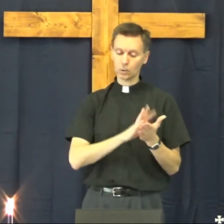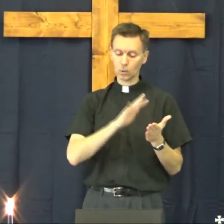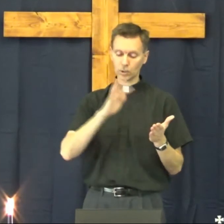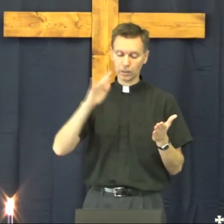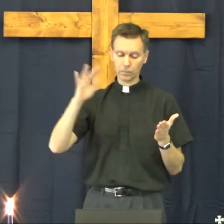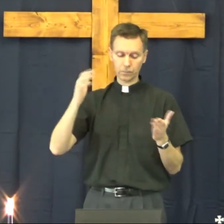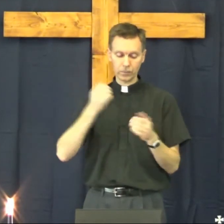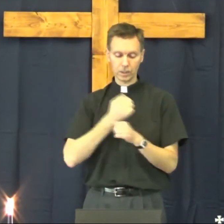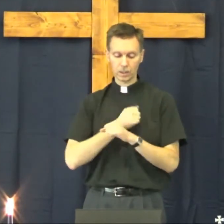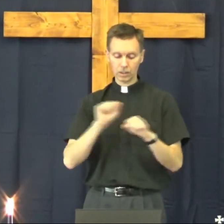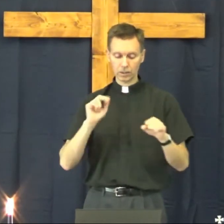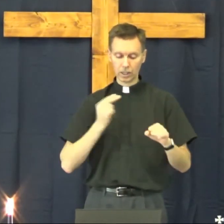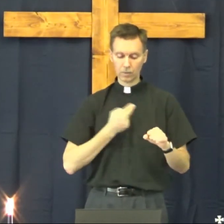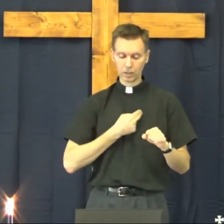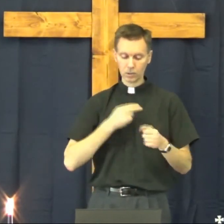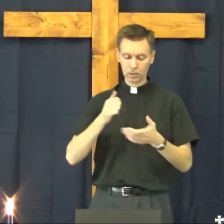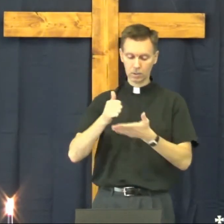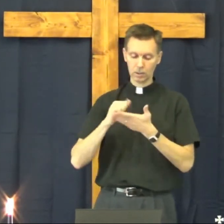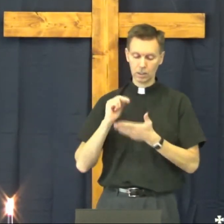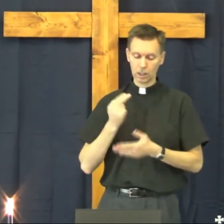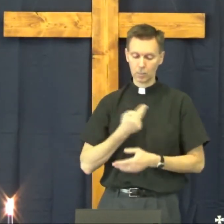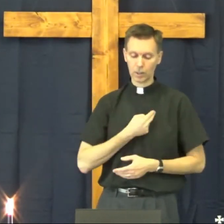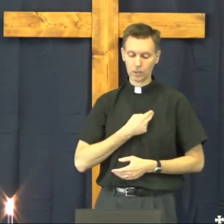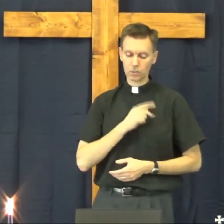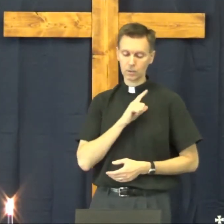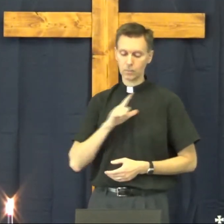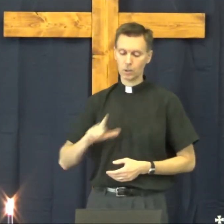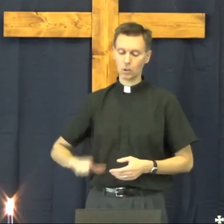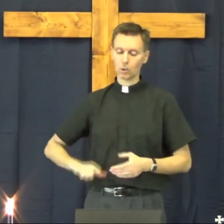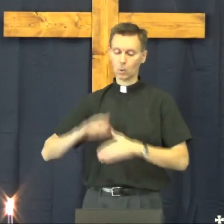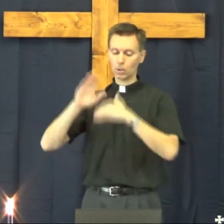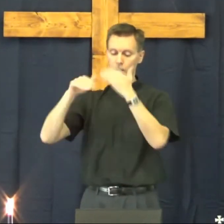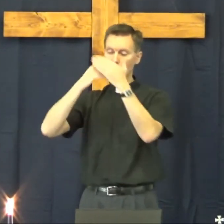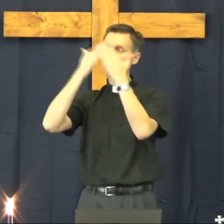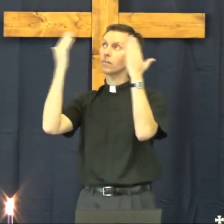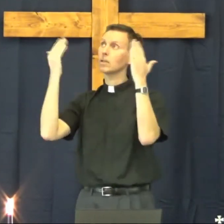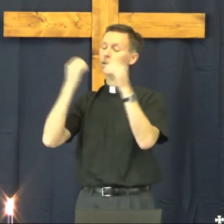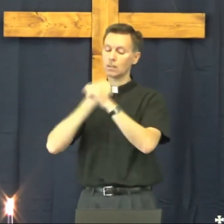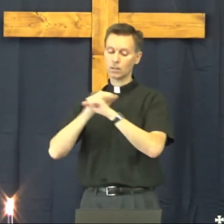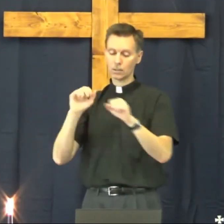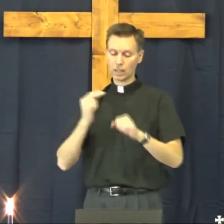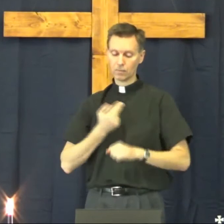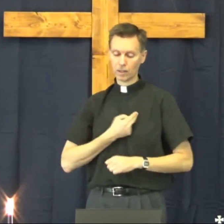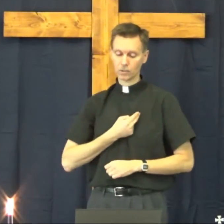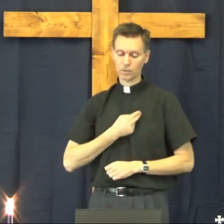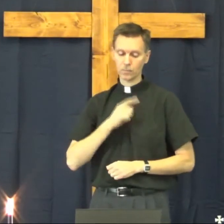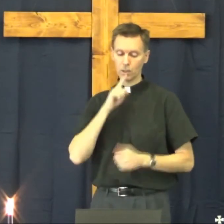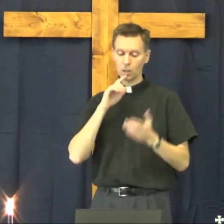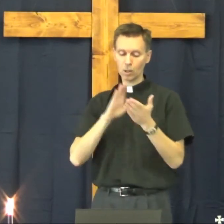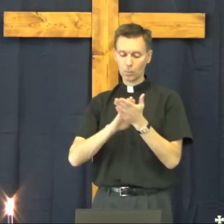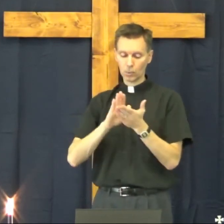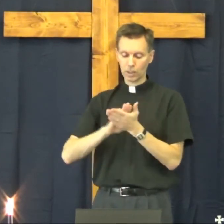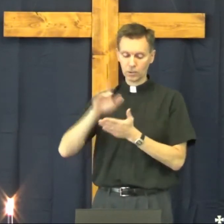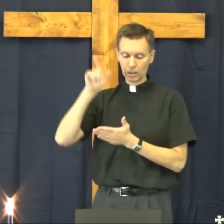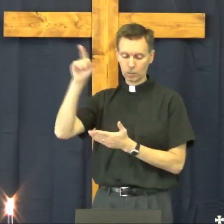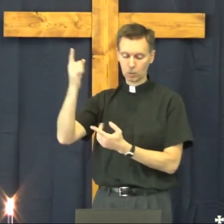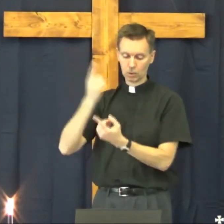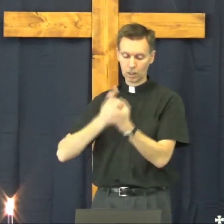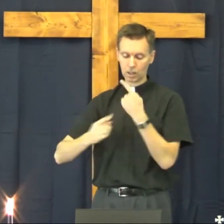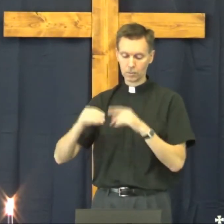glory. Save us, help us, Lord in heaven, save us. Praise him who comes